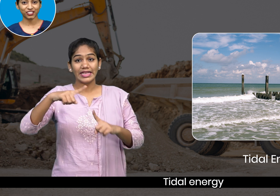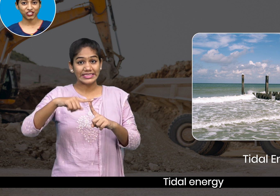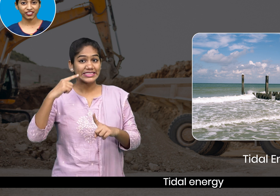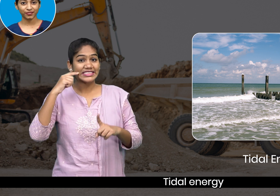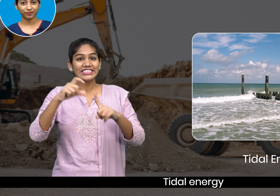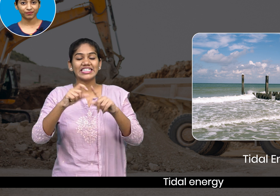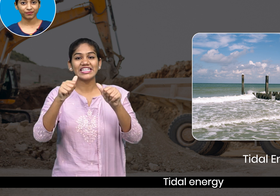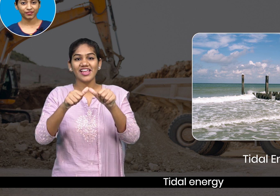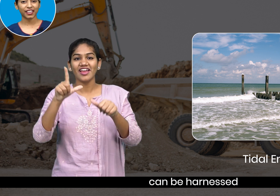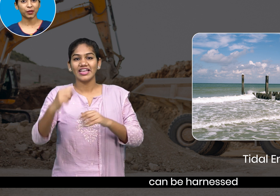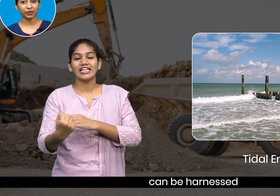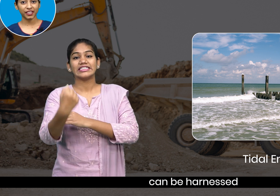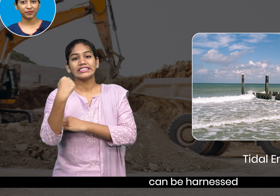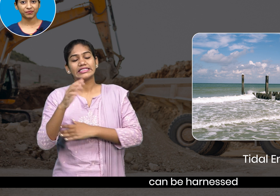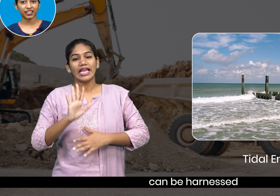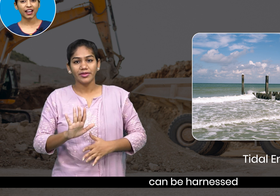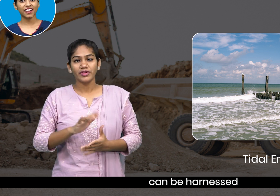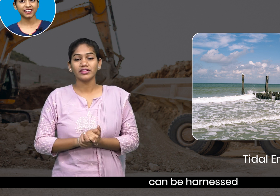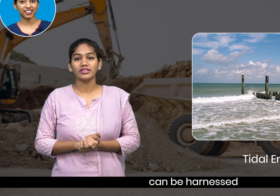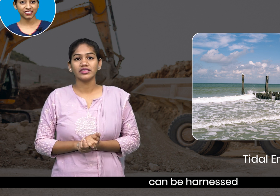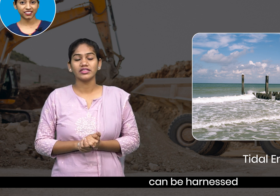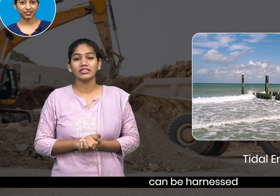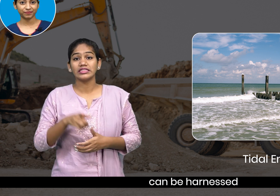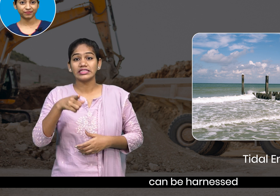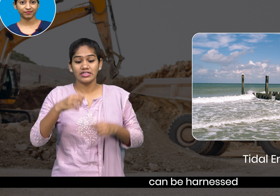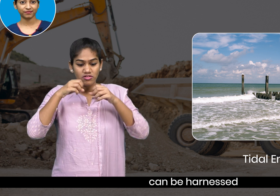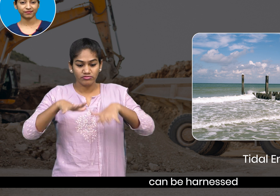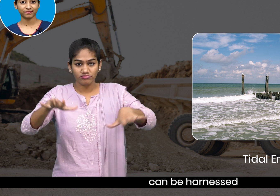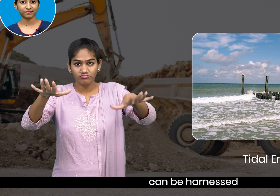Tidal energy can be harnessed